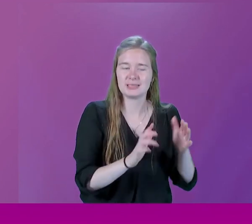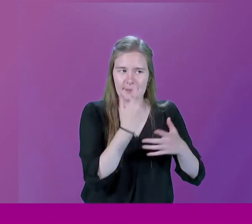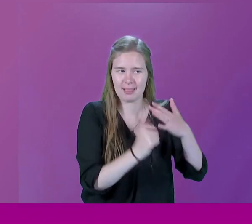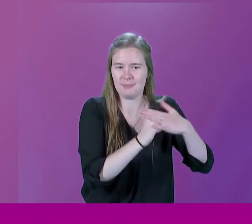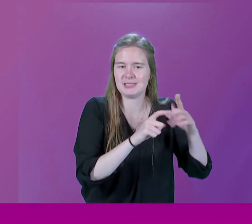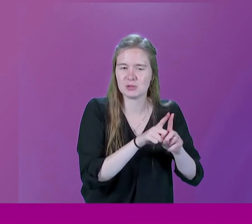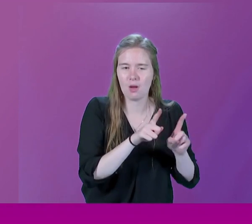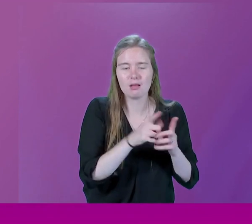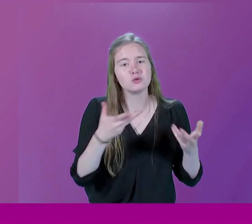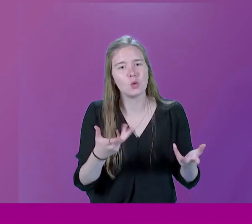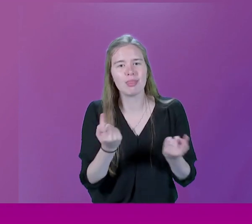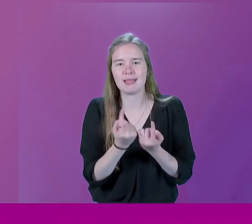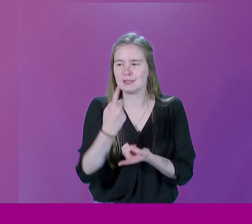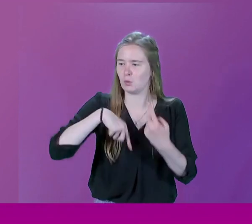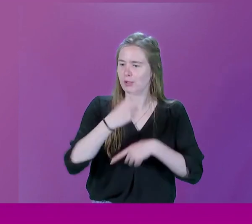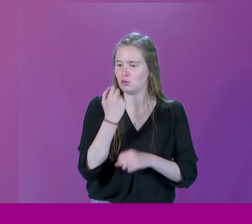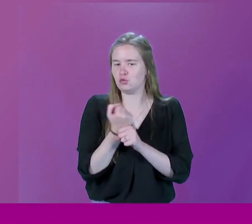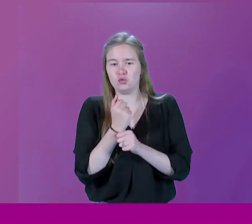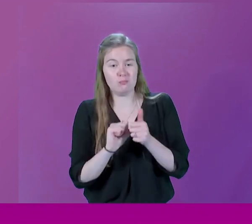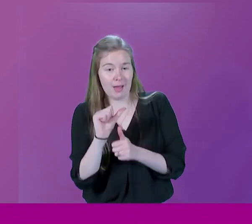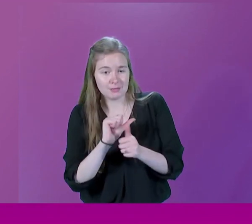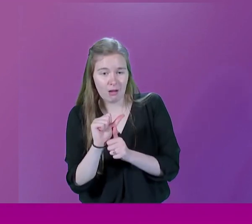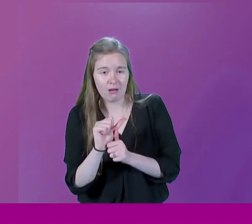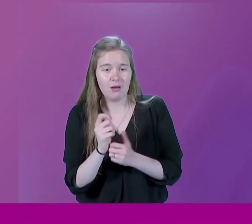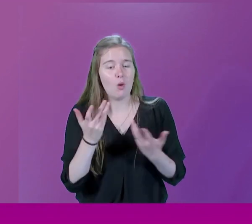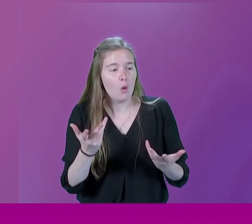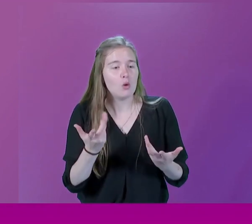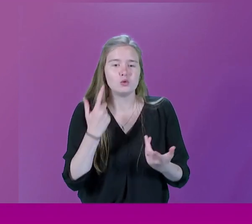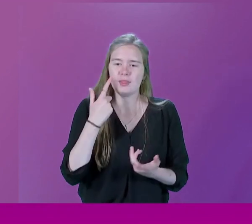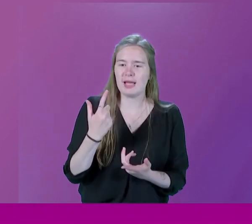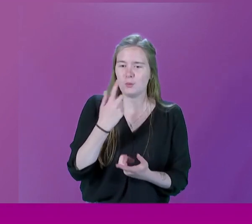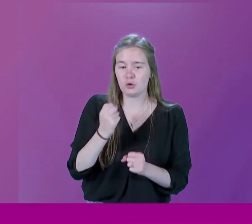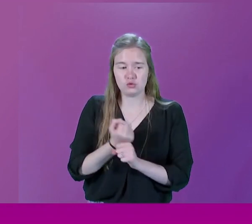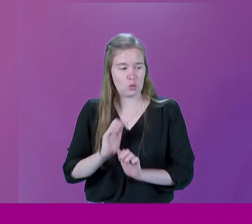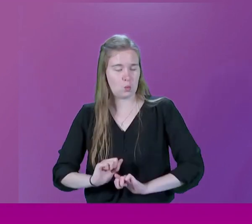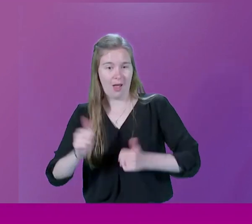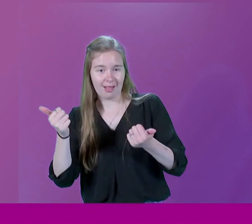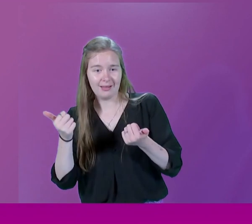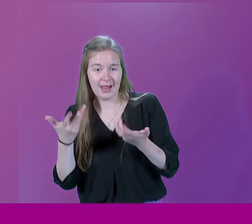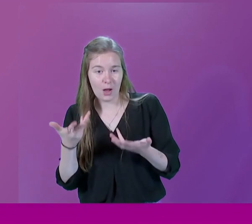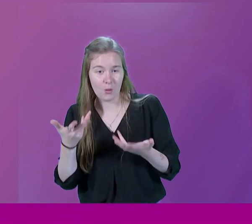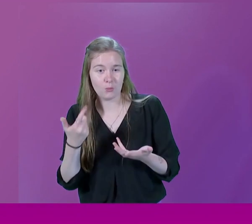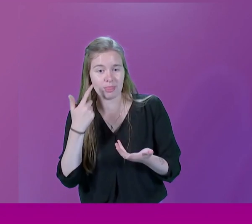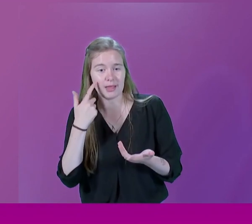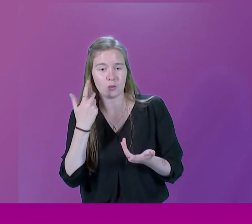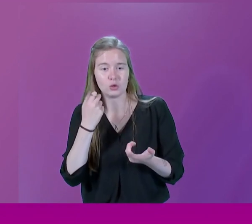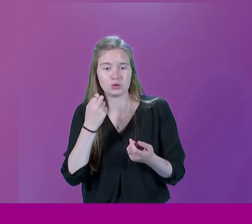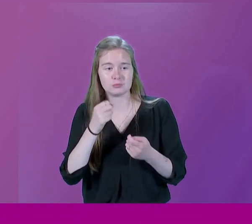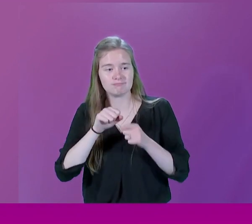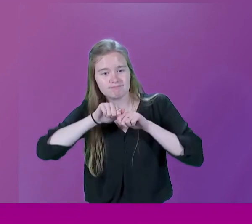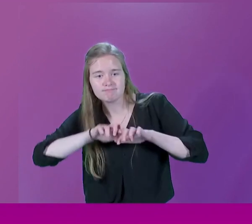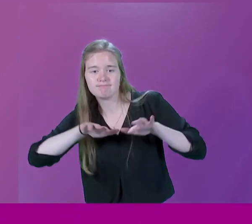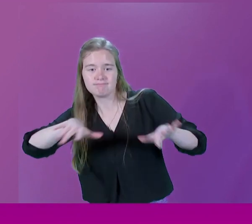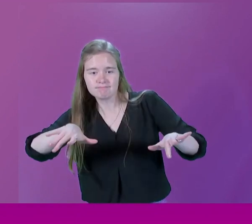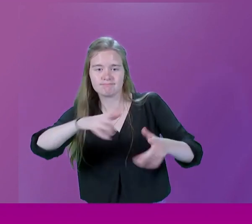limited. Are there things that we could be doing better, or that you see we're doing well, and that we might look to kind of roll out